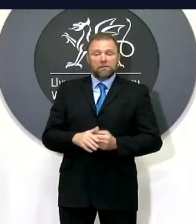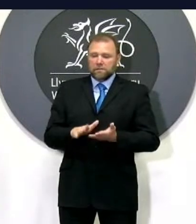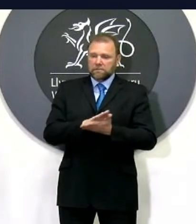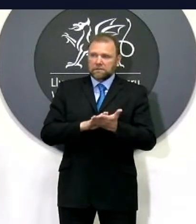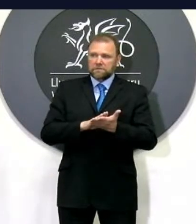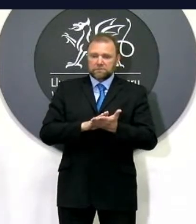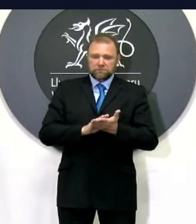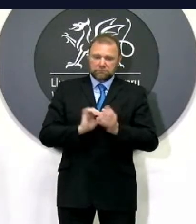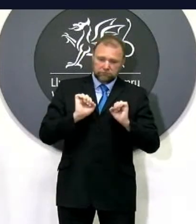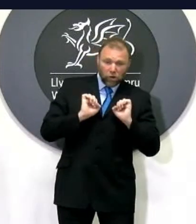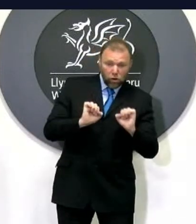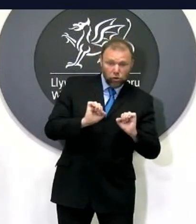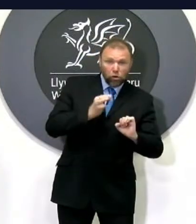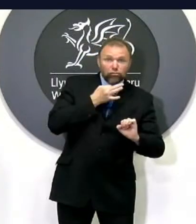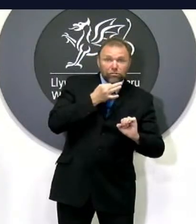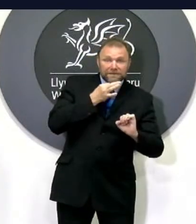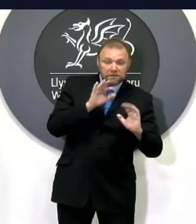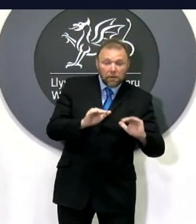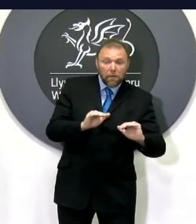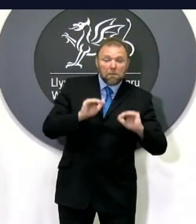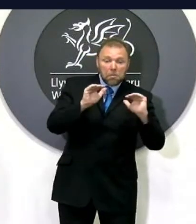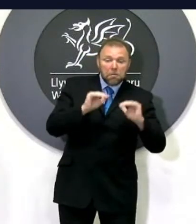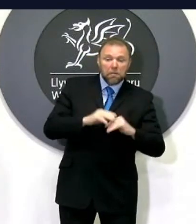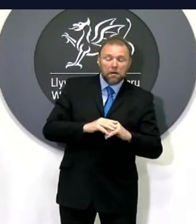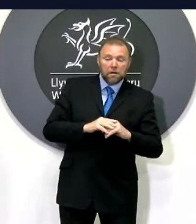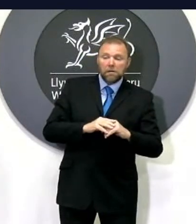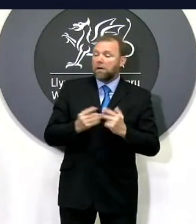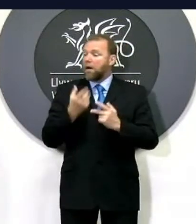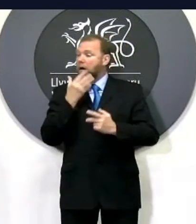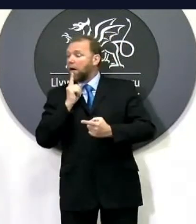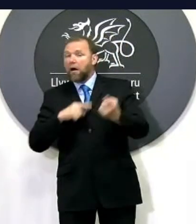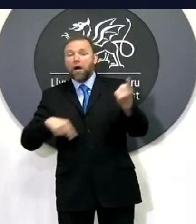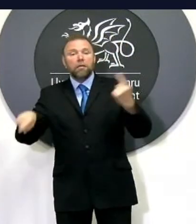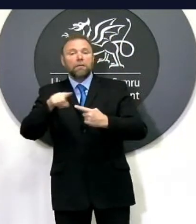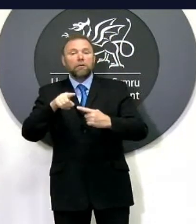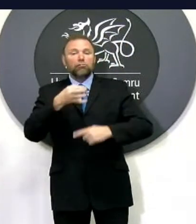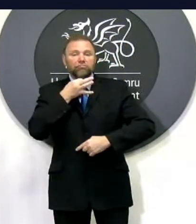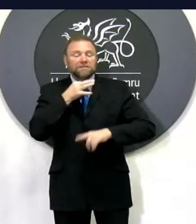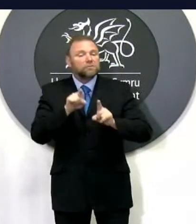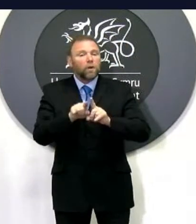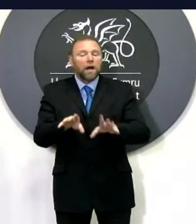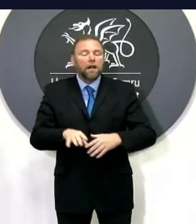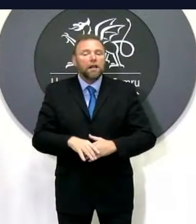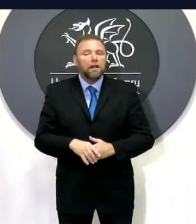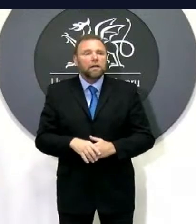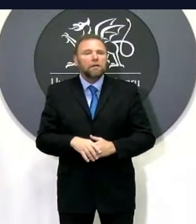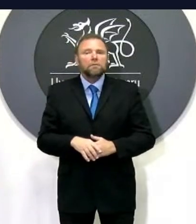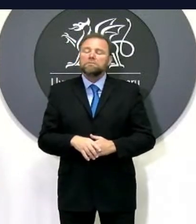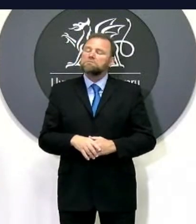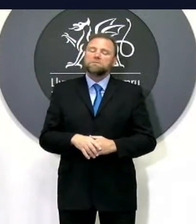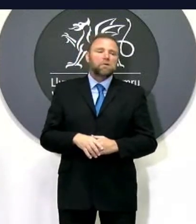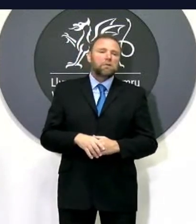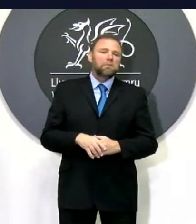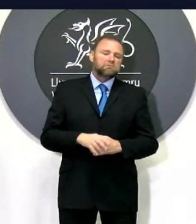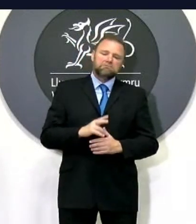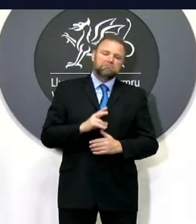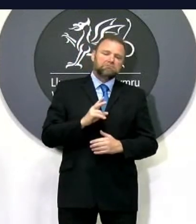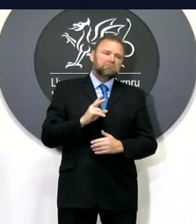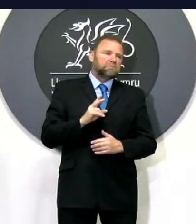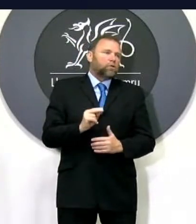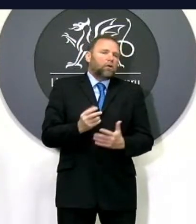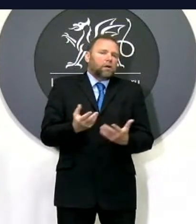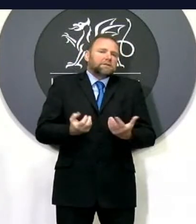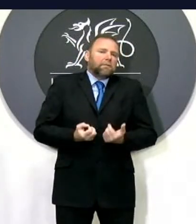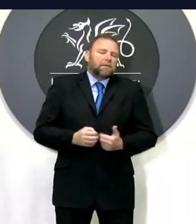themselves at risk and they put other people at risk as well. That is simply not acceptable